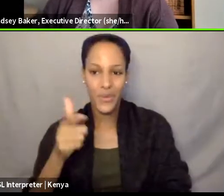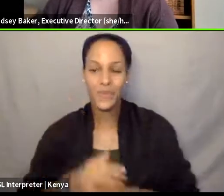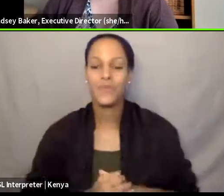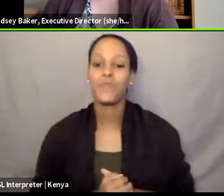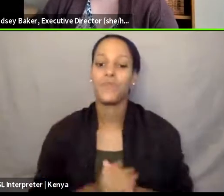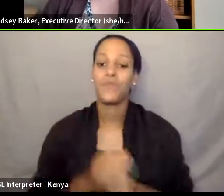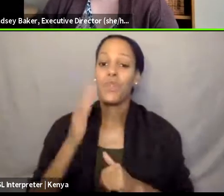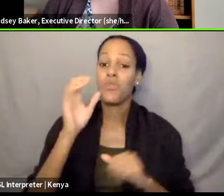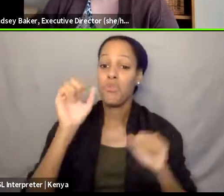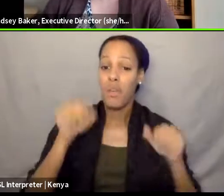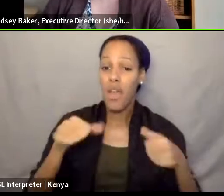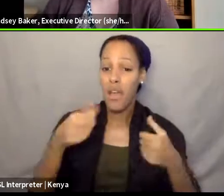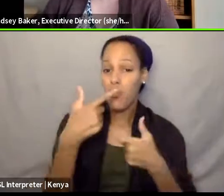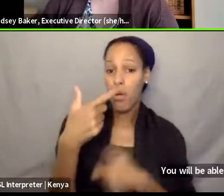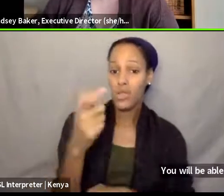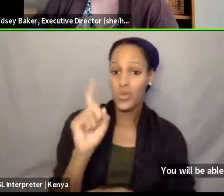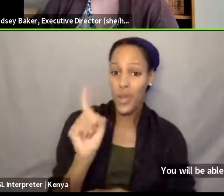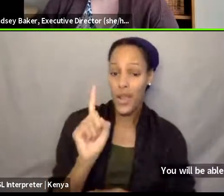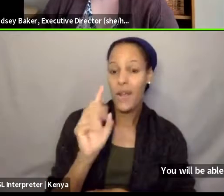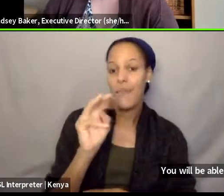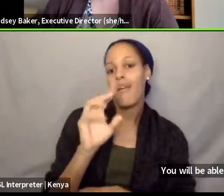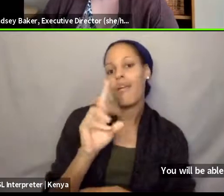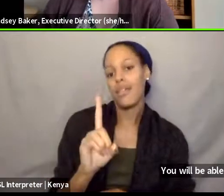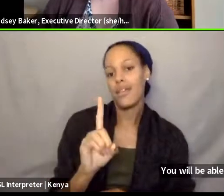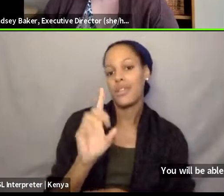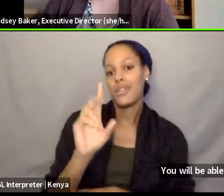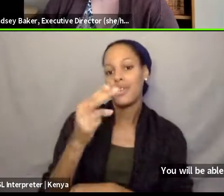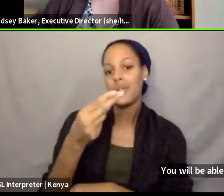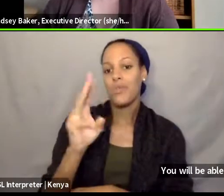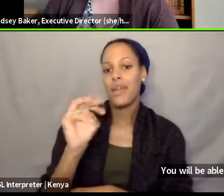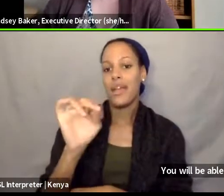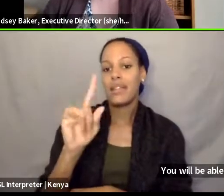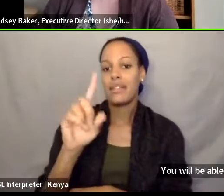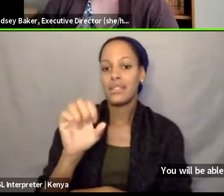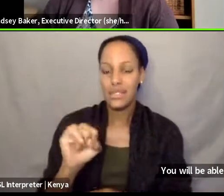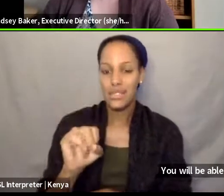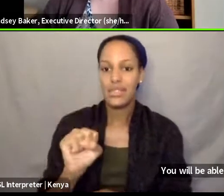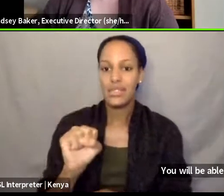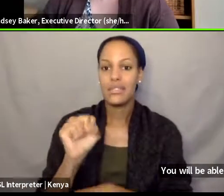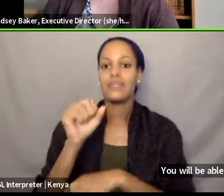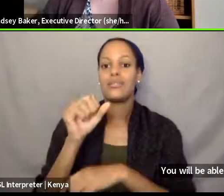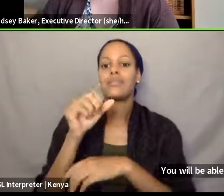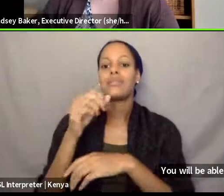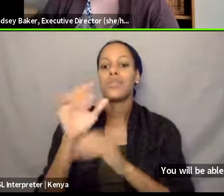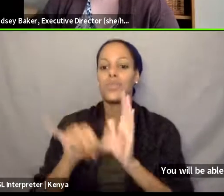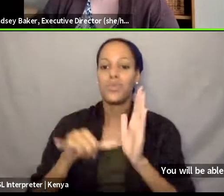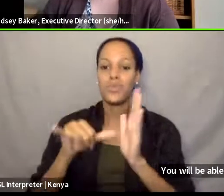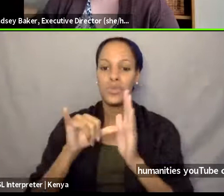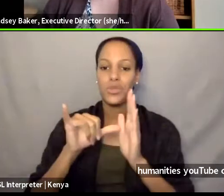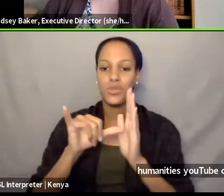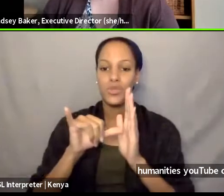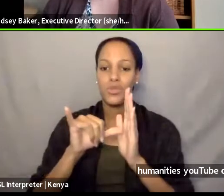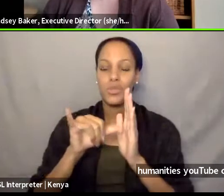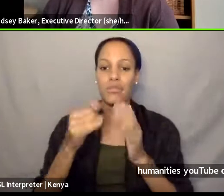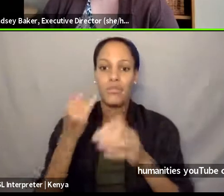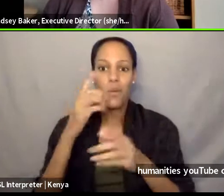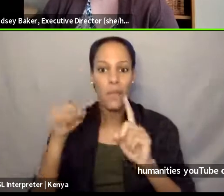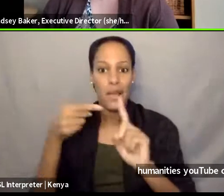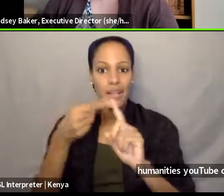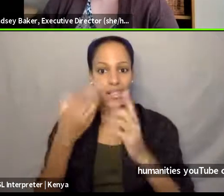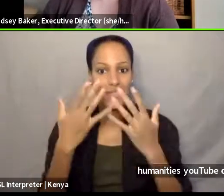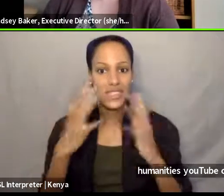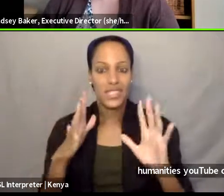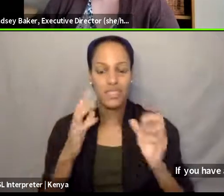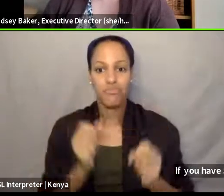able to view this event on the Maryland Humanities YouTube channel after the author tour is complete. If you have a question for our